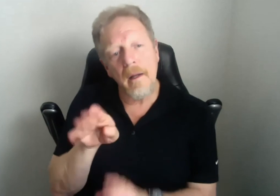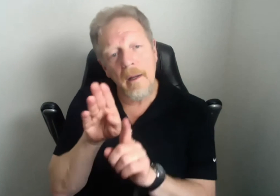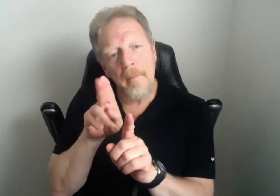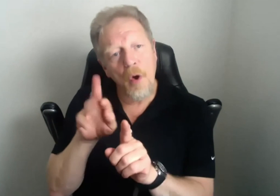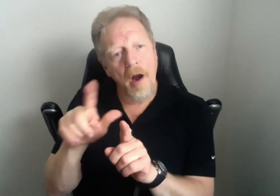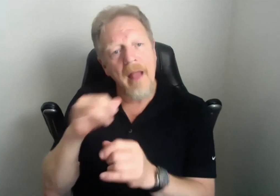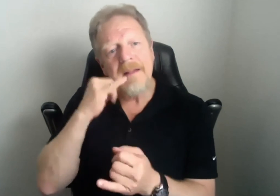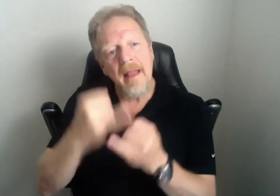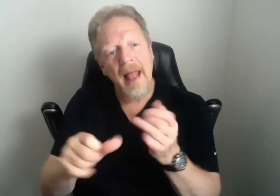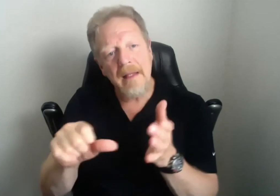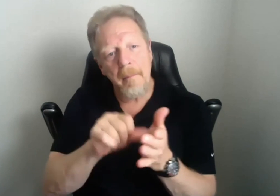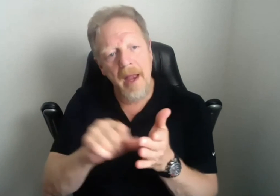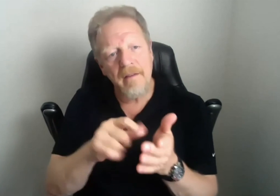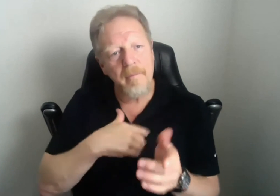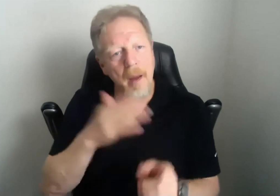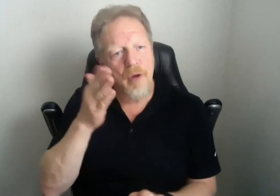the presentation.